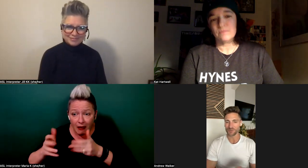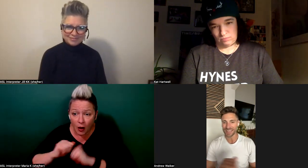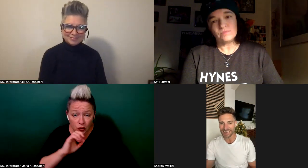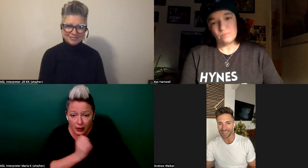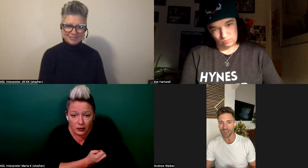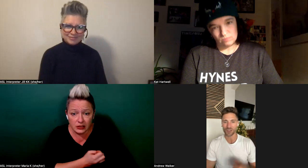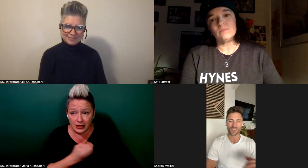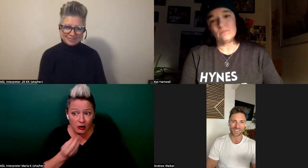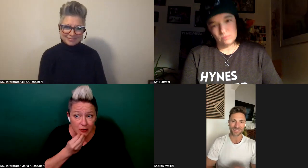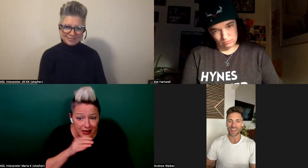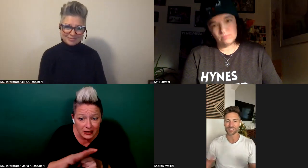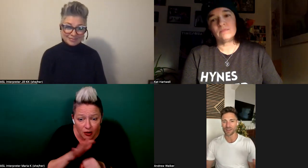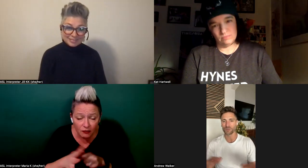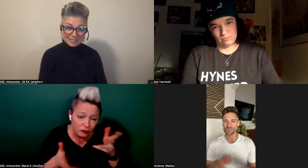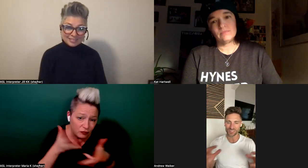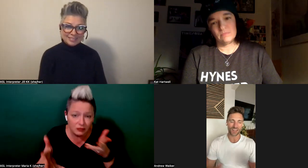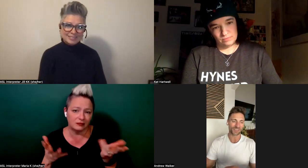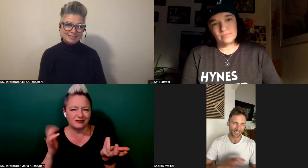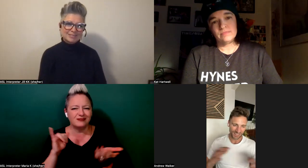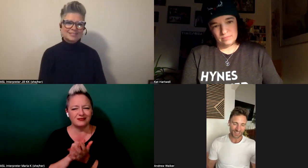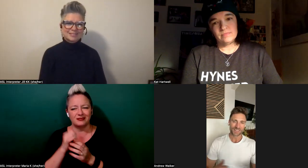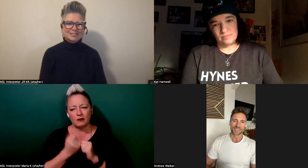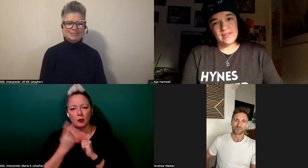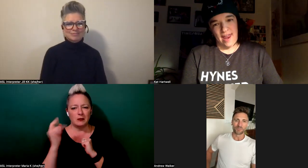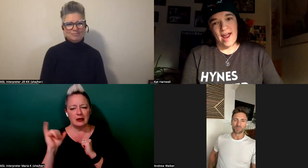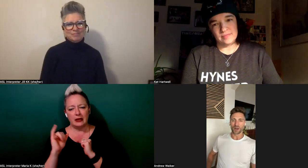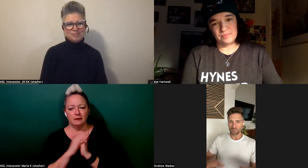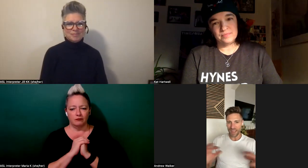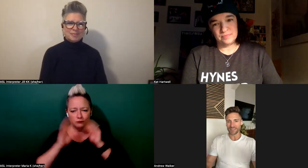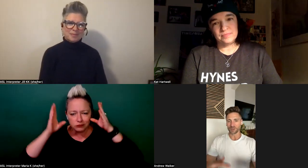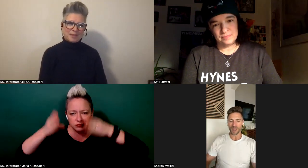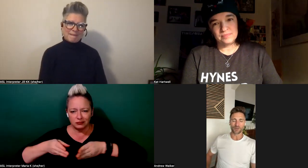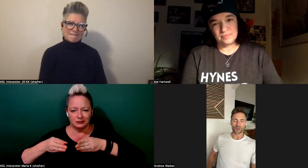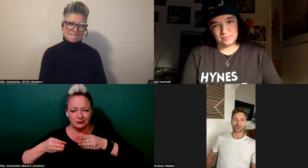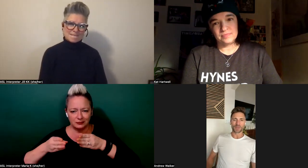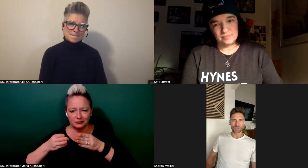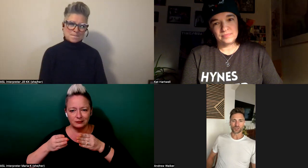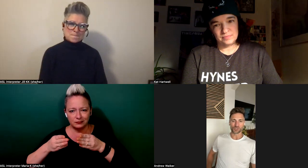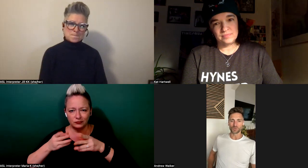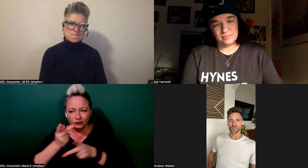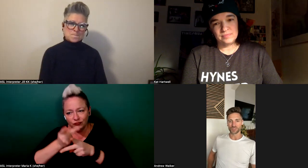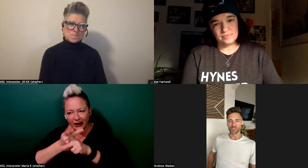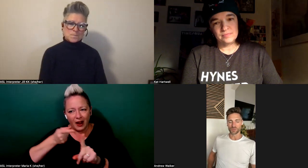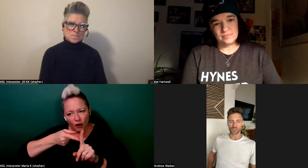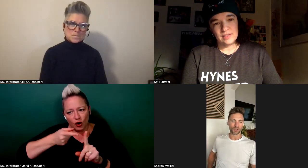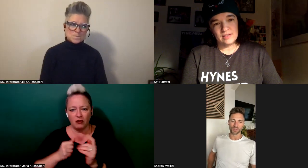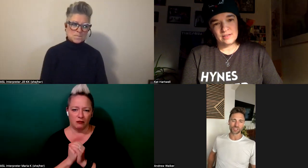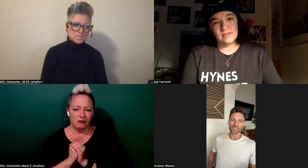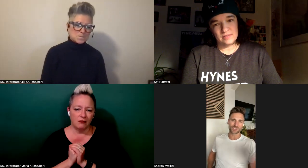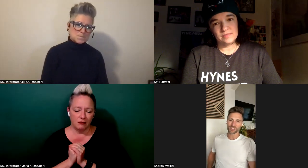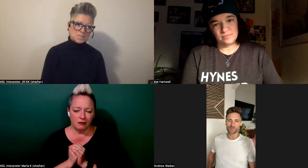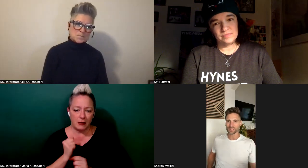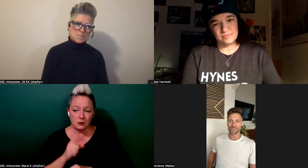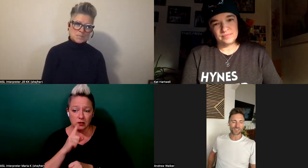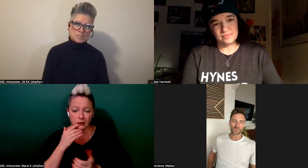energy? Are you eating? Are you this? Are you that? So everyone was just kind of like banding around her and making sure she was good. But